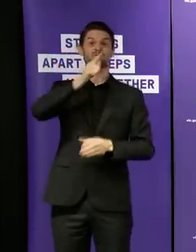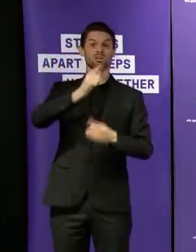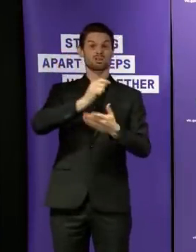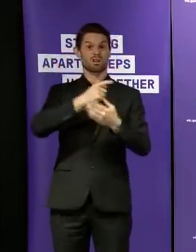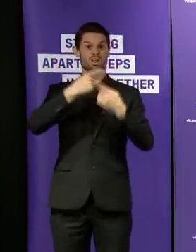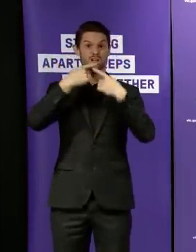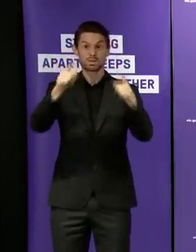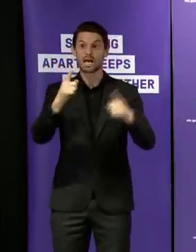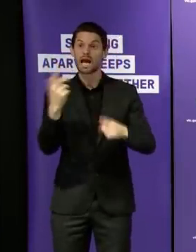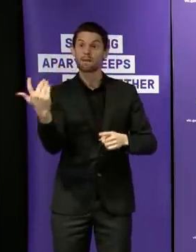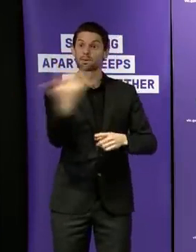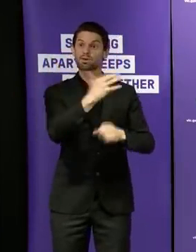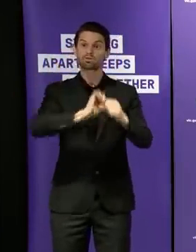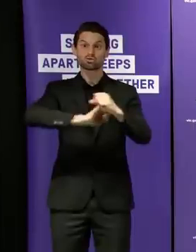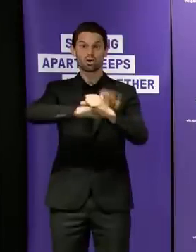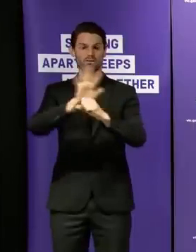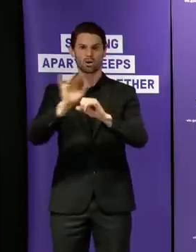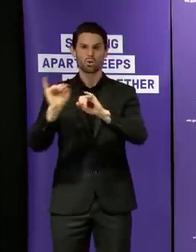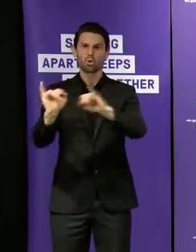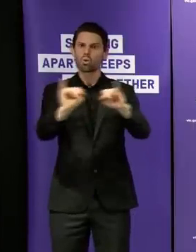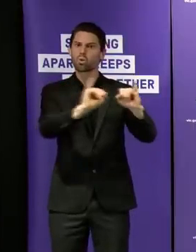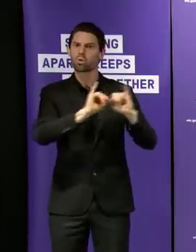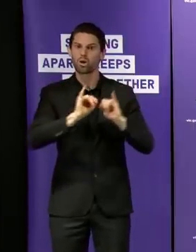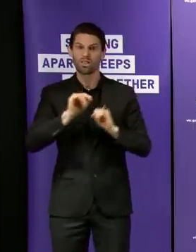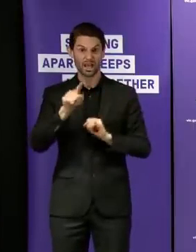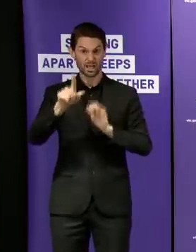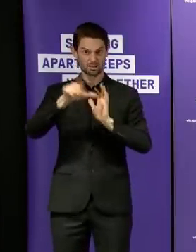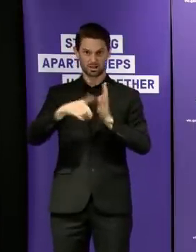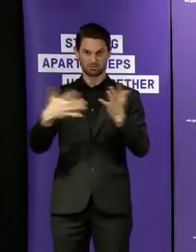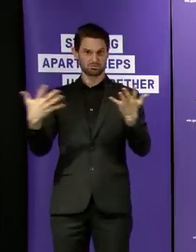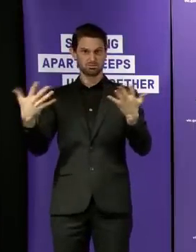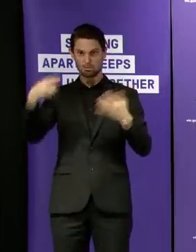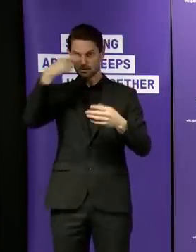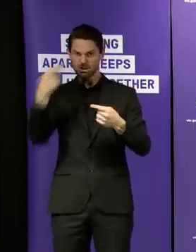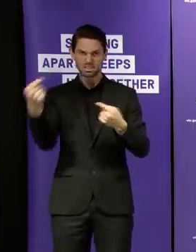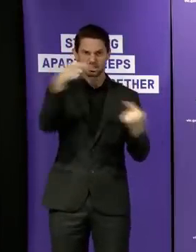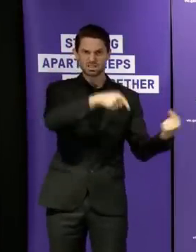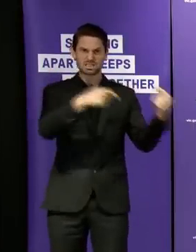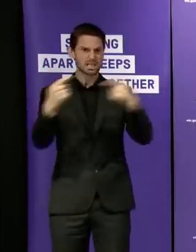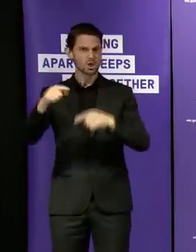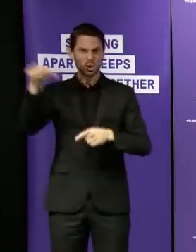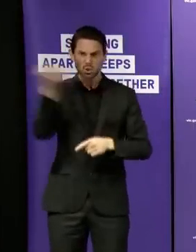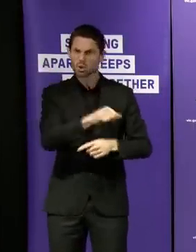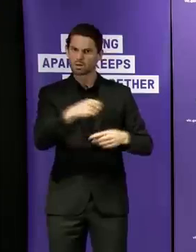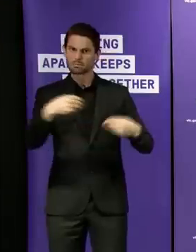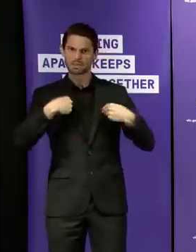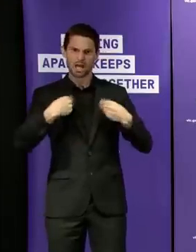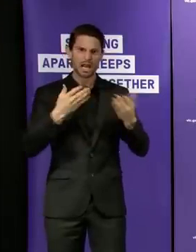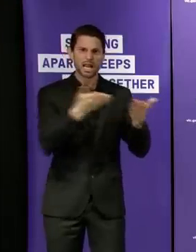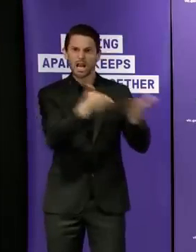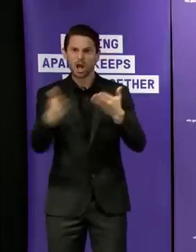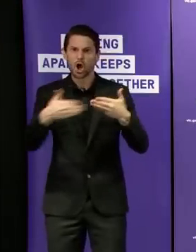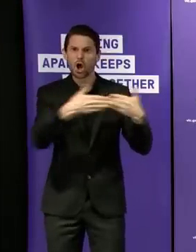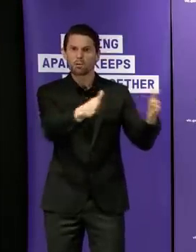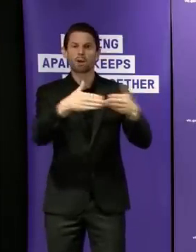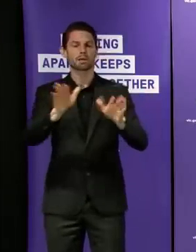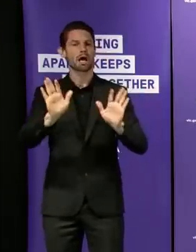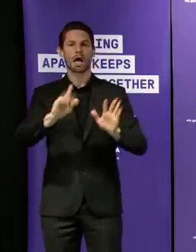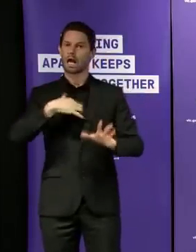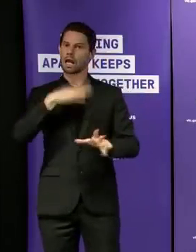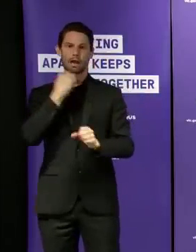debate, about how to open, when to open, how to do that. That was just not an option available to any of us.